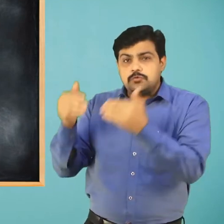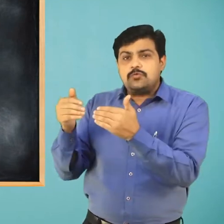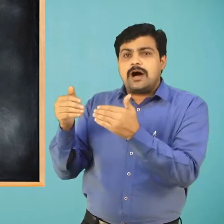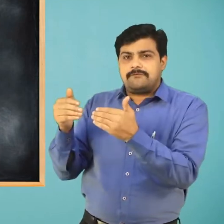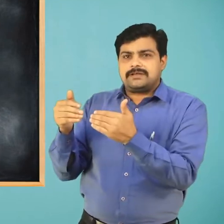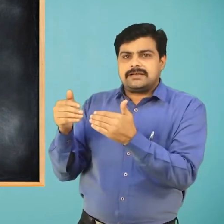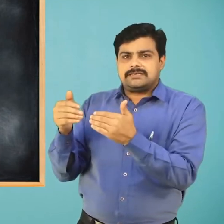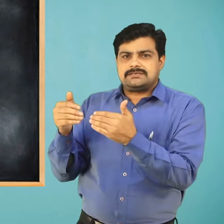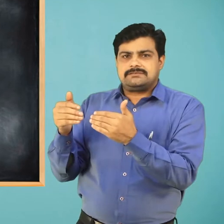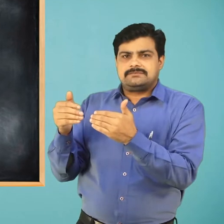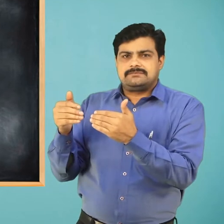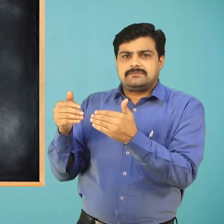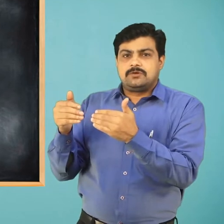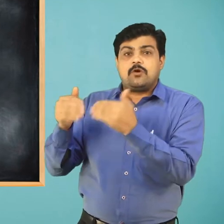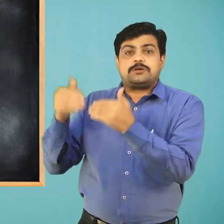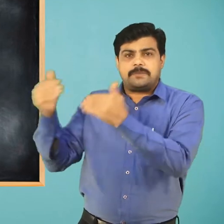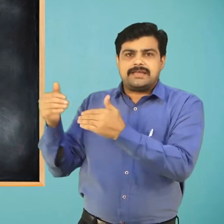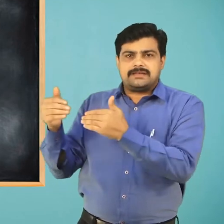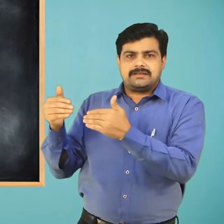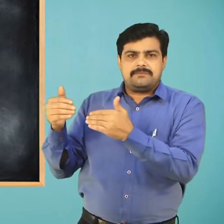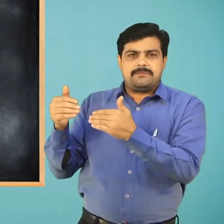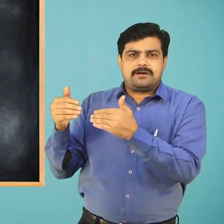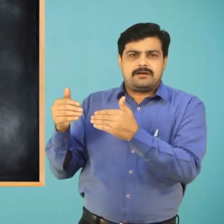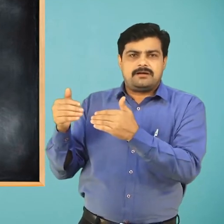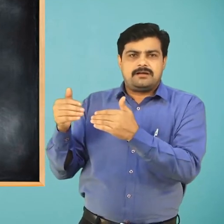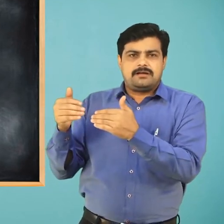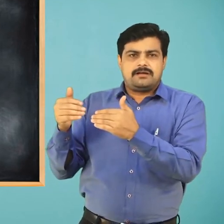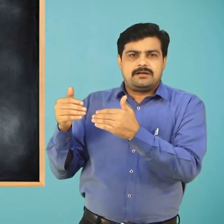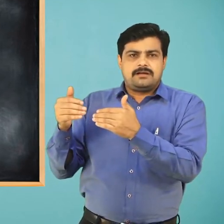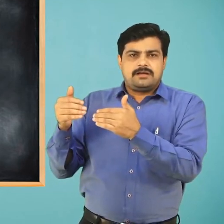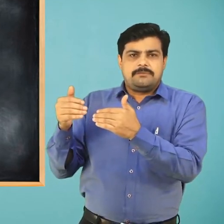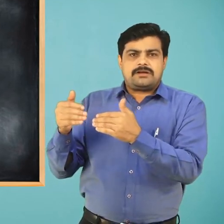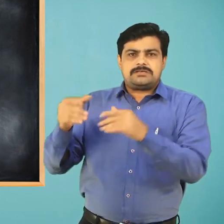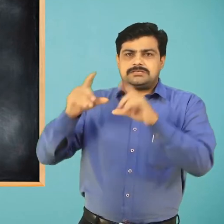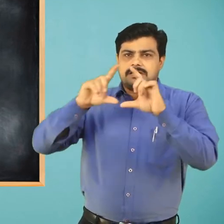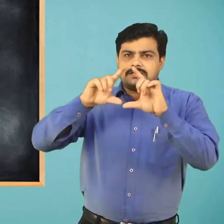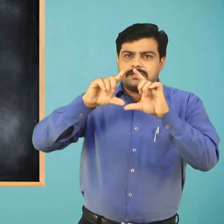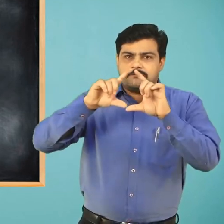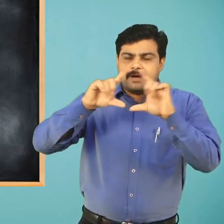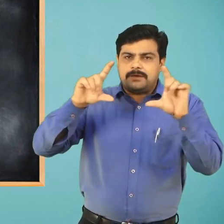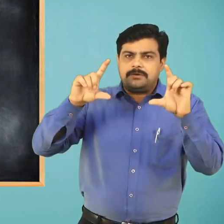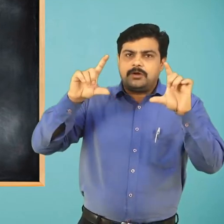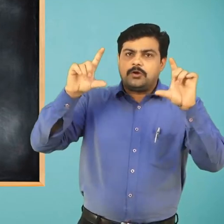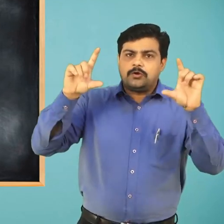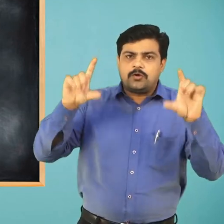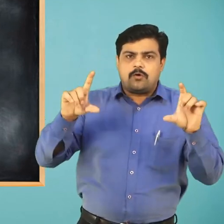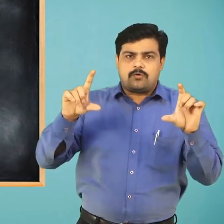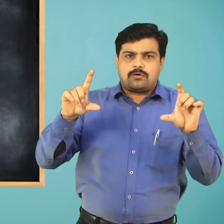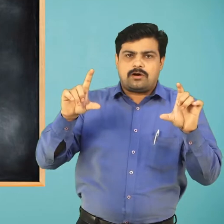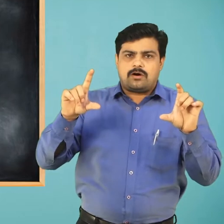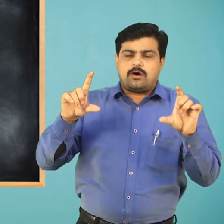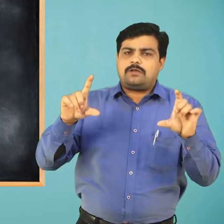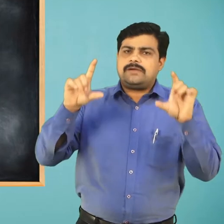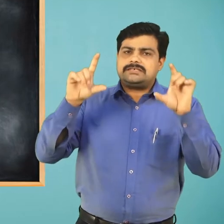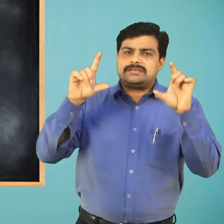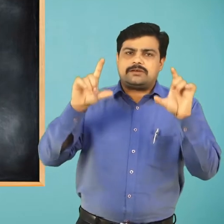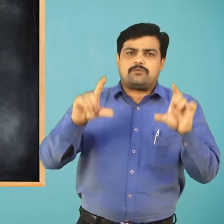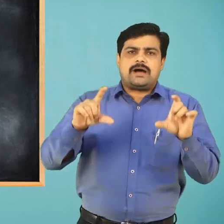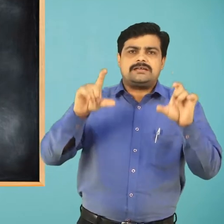to after it, not by. Remember, because the verb know always